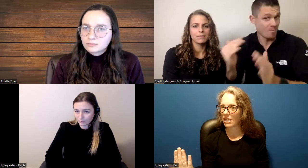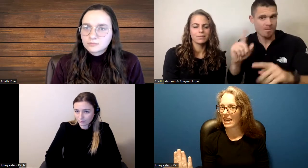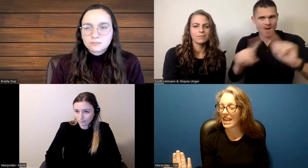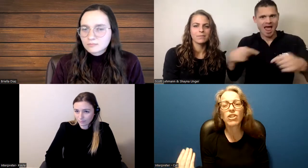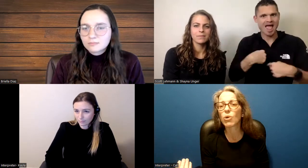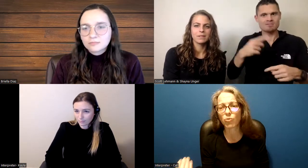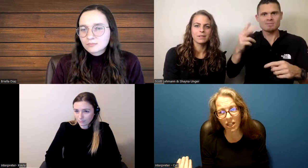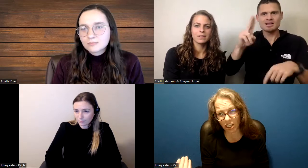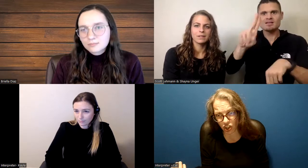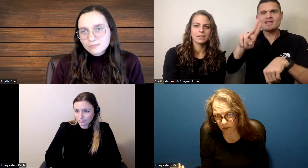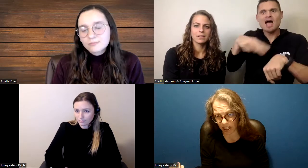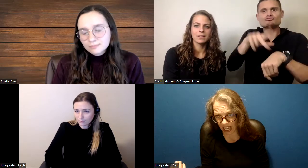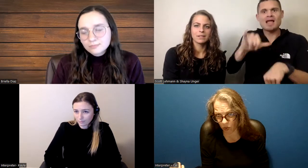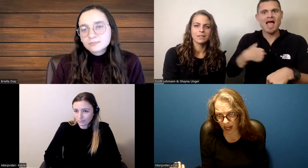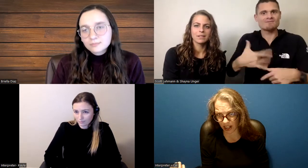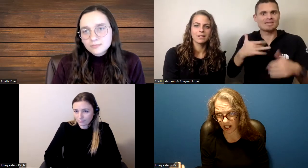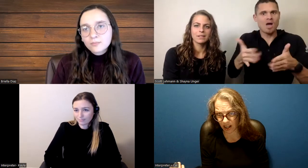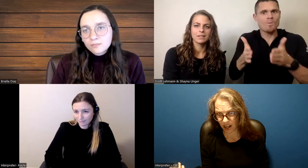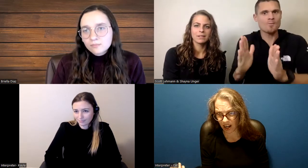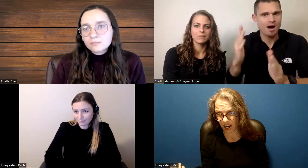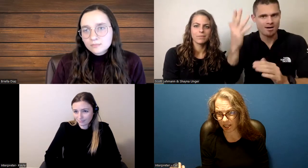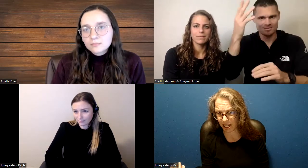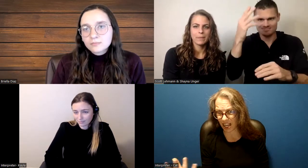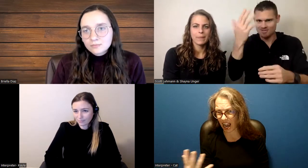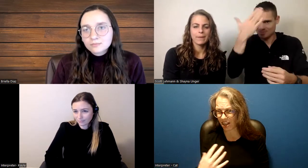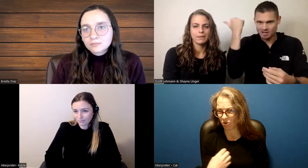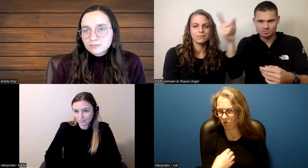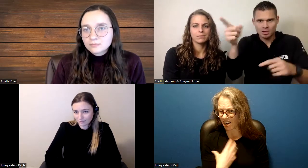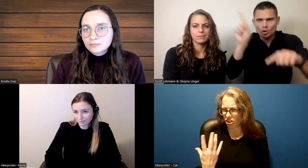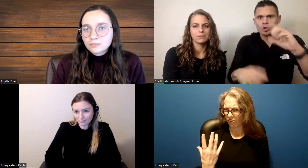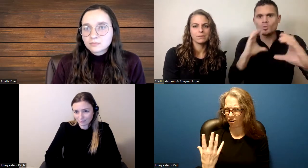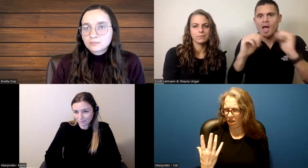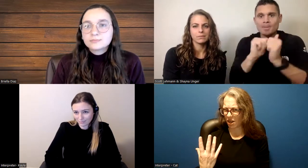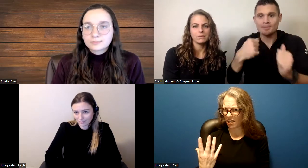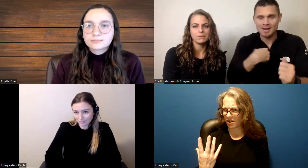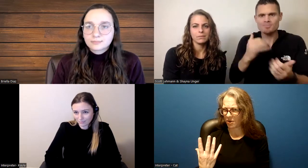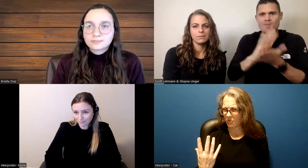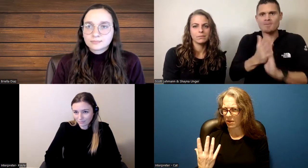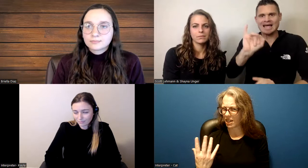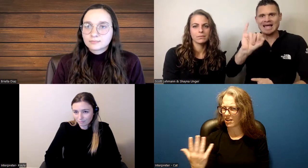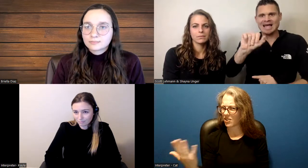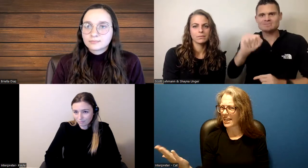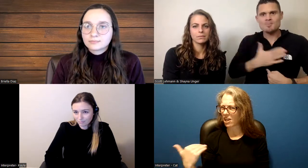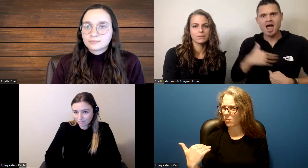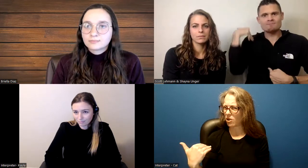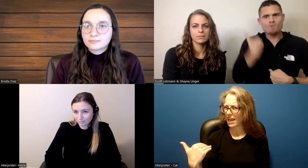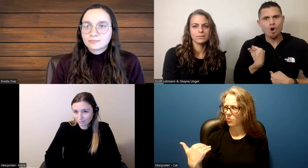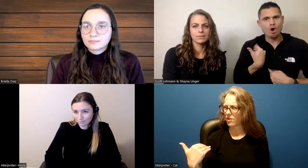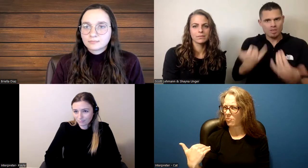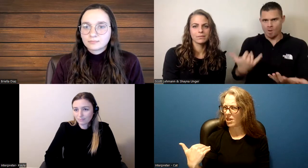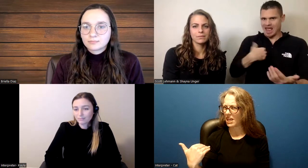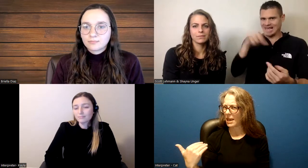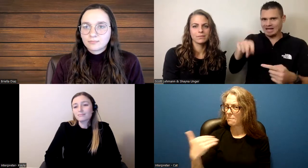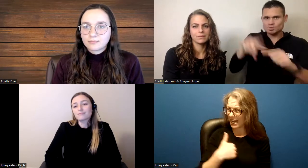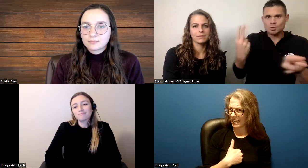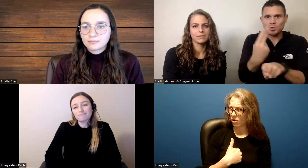intelligence, even though it really shouldn't be that way. I mean, I don't naturally feel that way. Because they can't communicate with